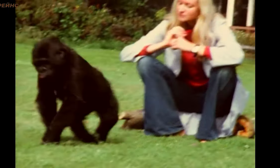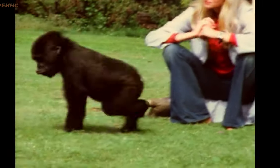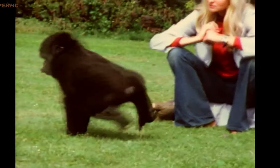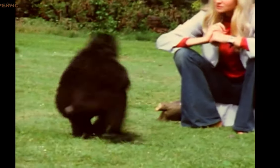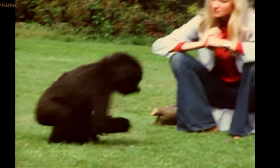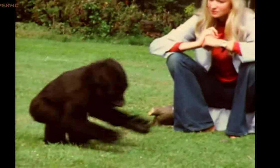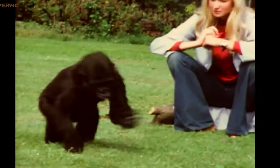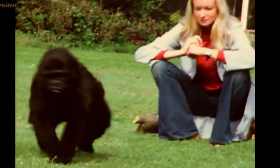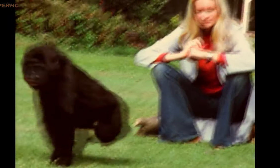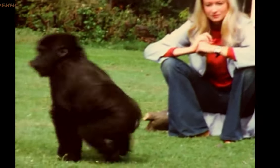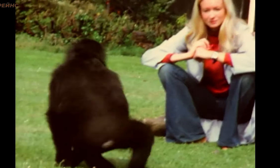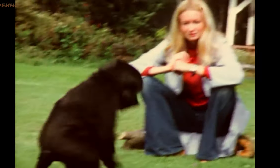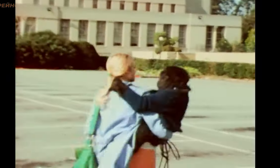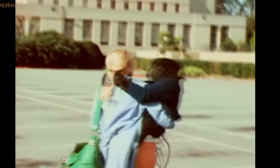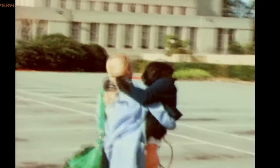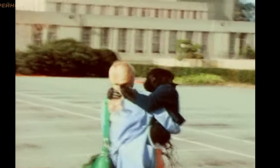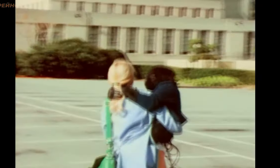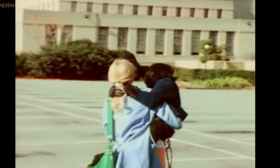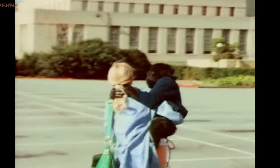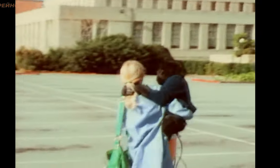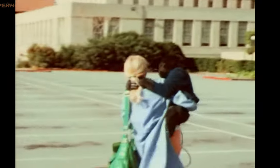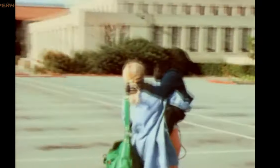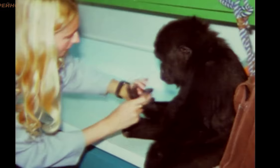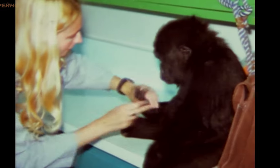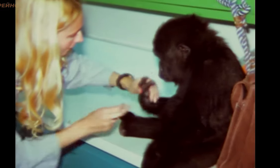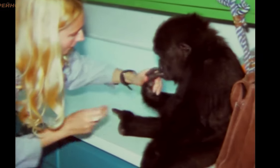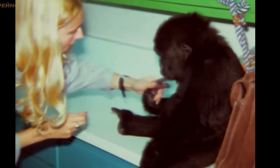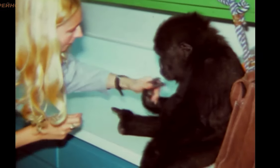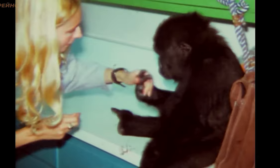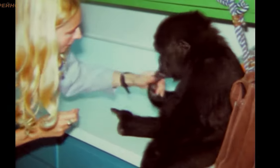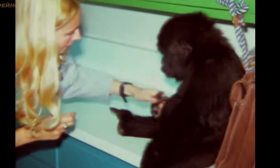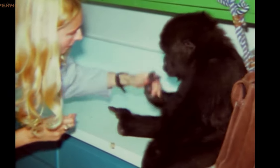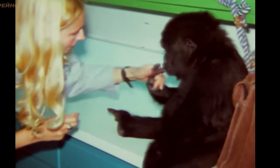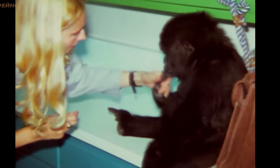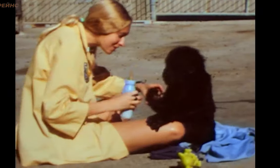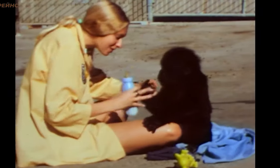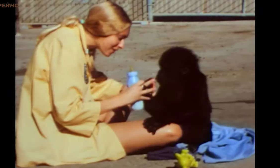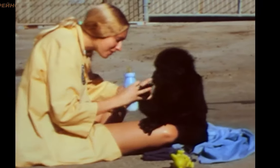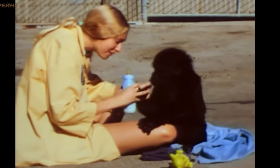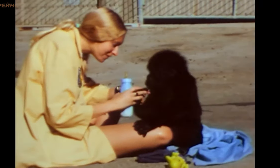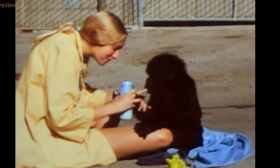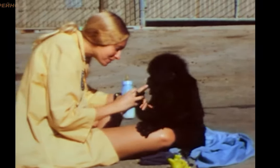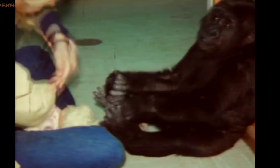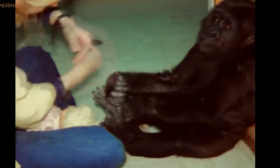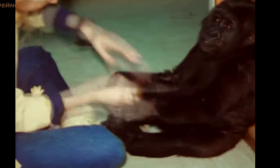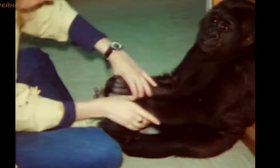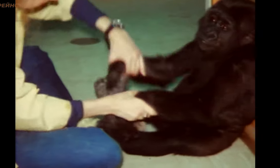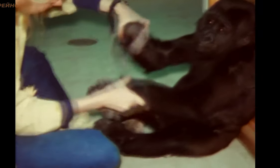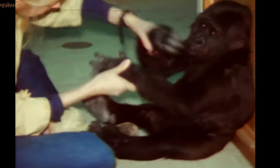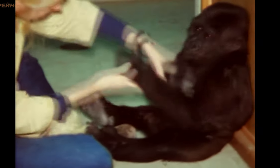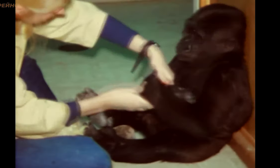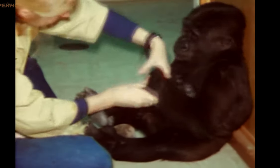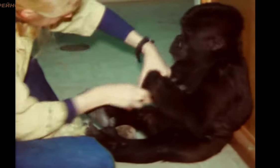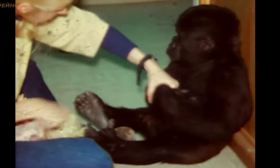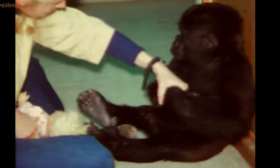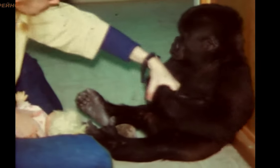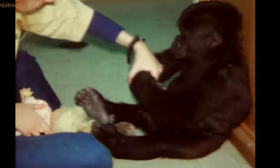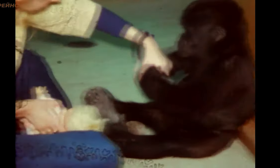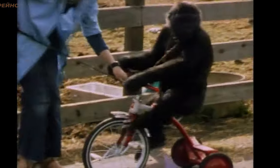and demanded entertainment. She enjoyed riding a bicycle and sitting in the back seat of a car, exploring the surrounding areas of the zoo. She